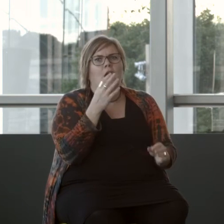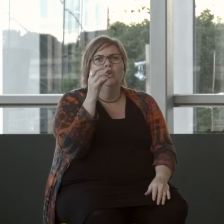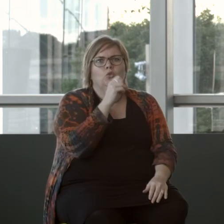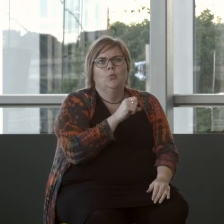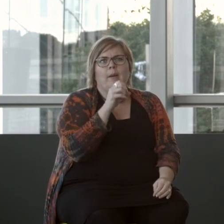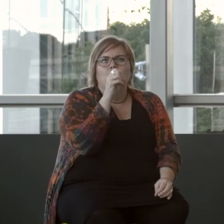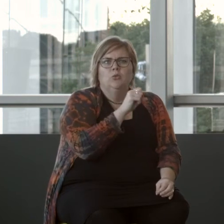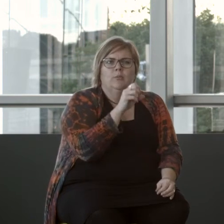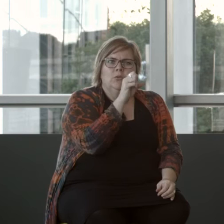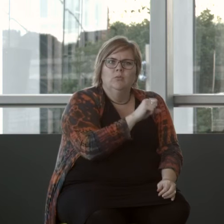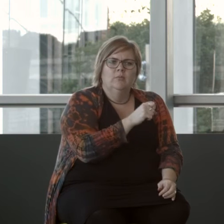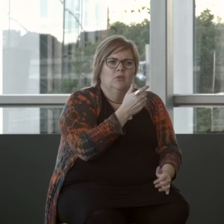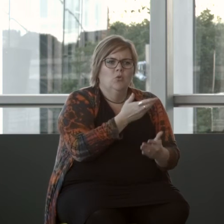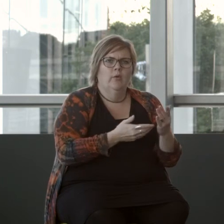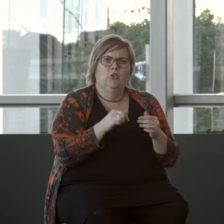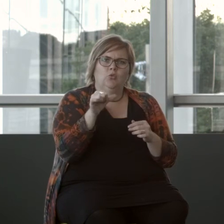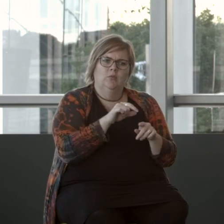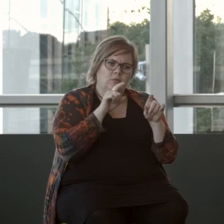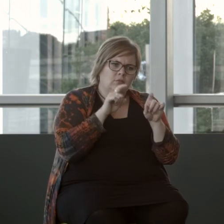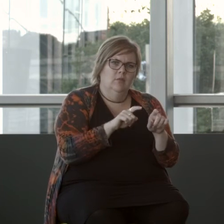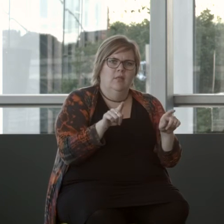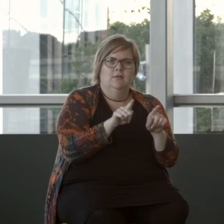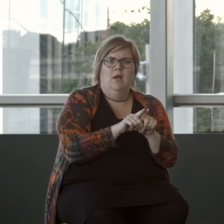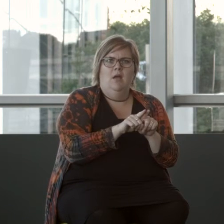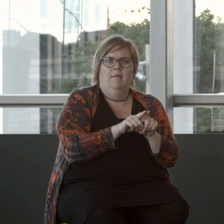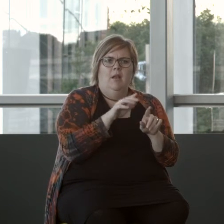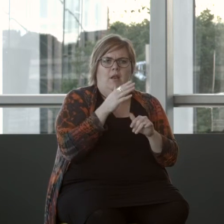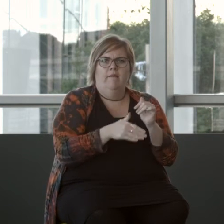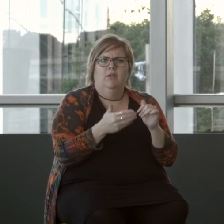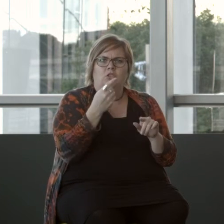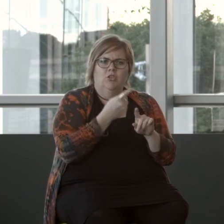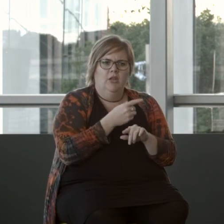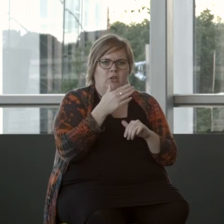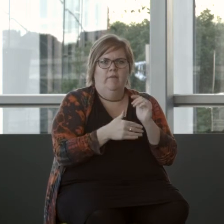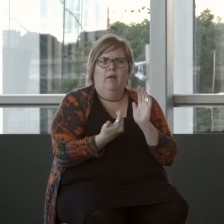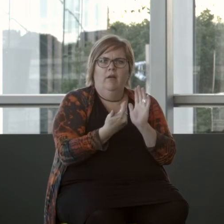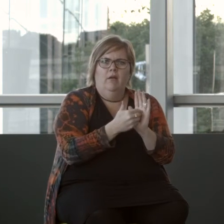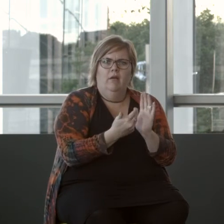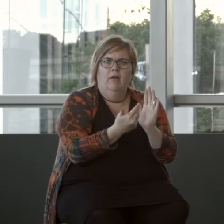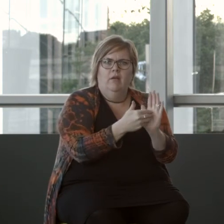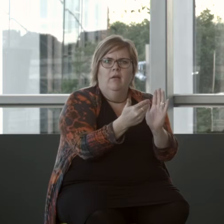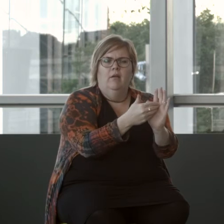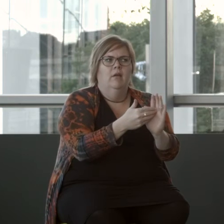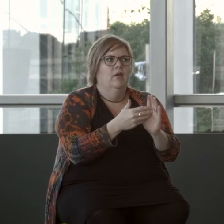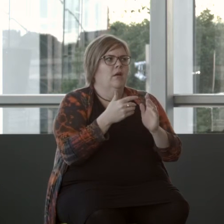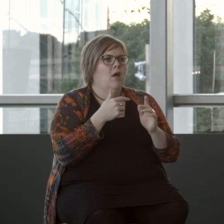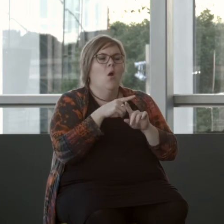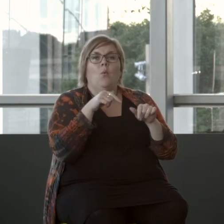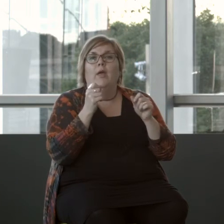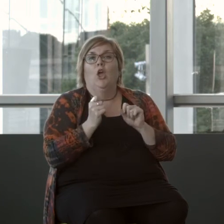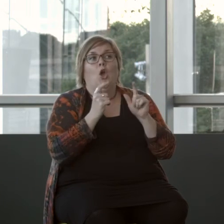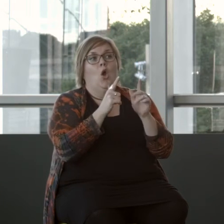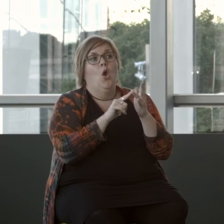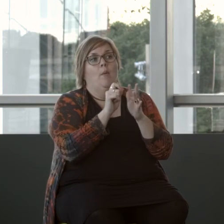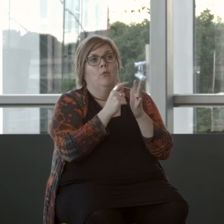the stories are or should stay the same. I guess one of the things that worries me is that we go to opera and it's